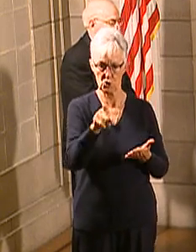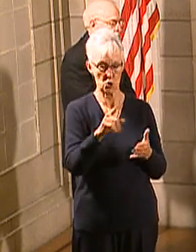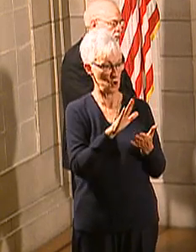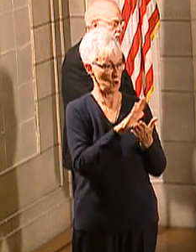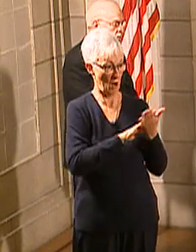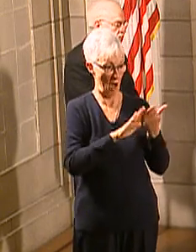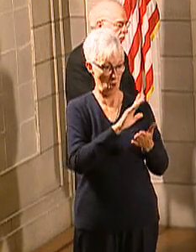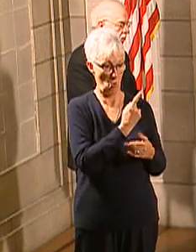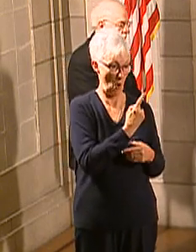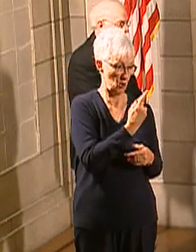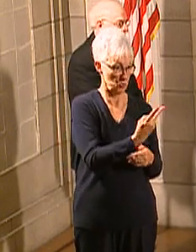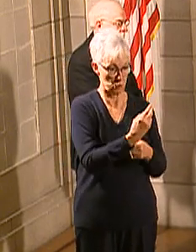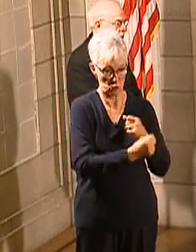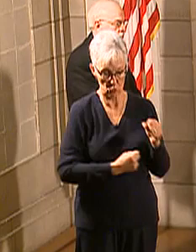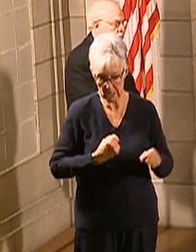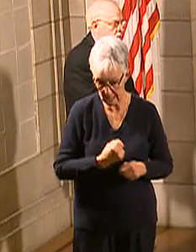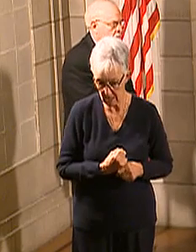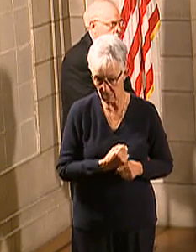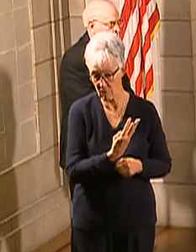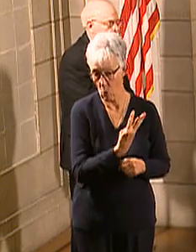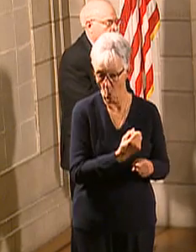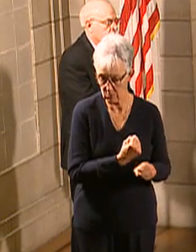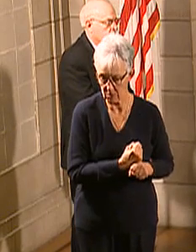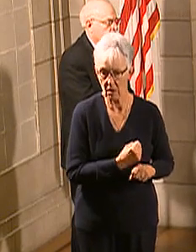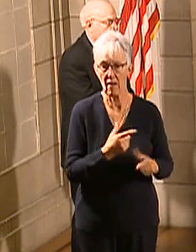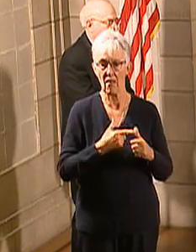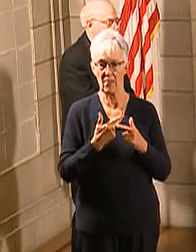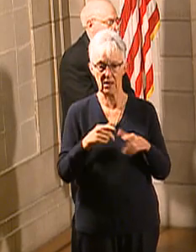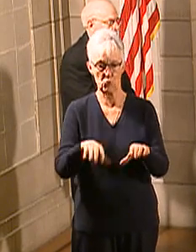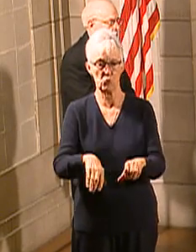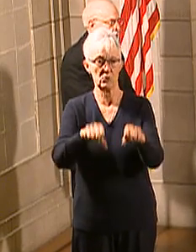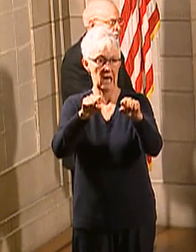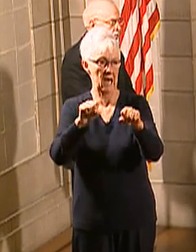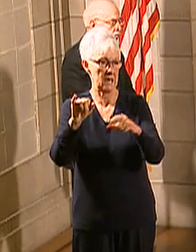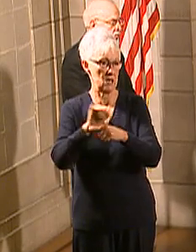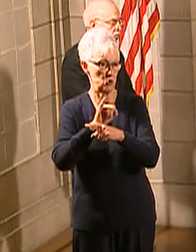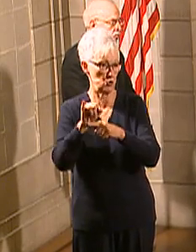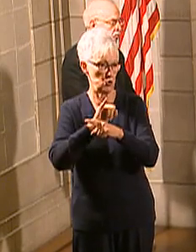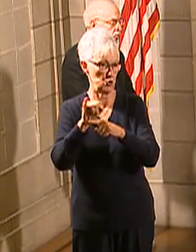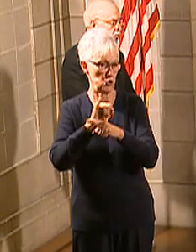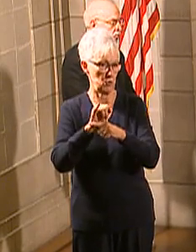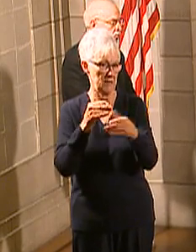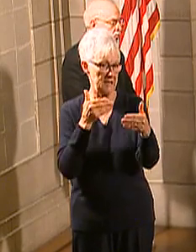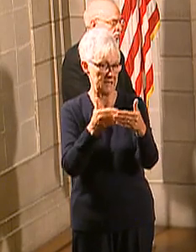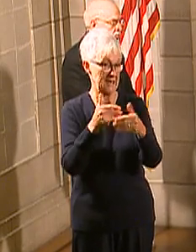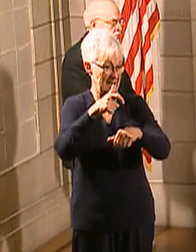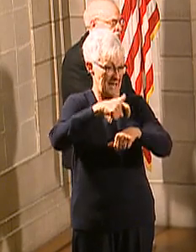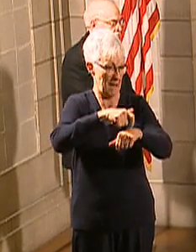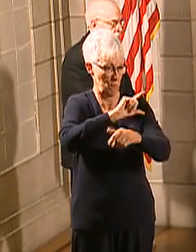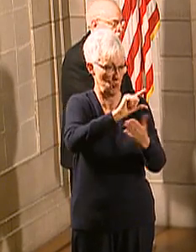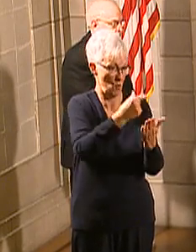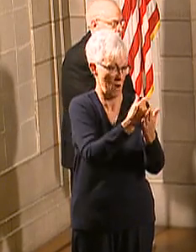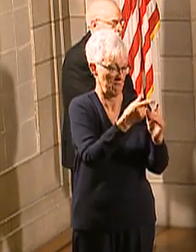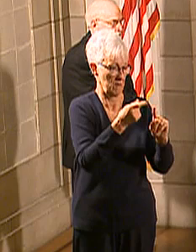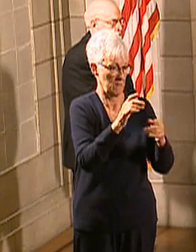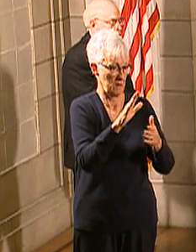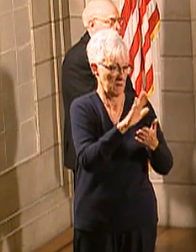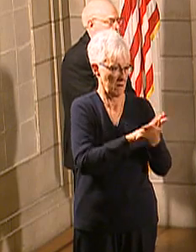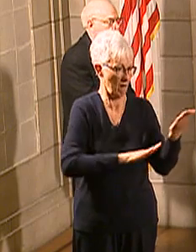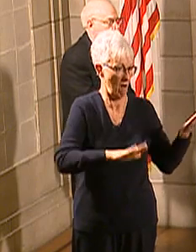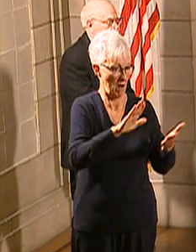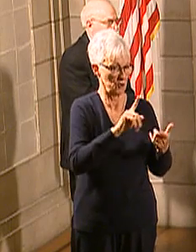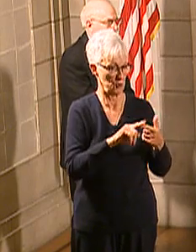or at the university maybe 4 years, then you do that internship towards the end of your academic program program to make that connection with business.